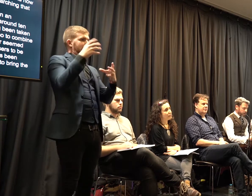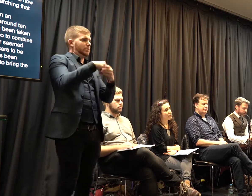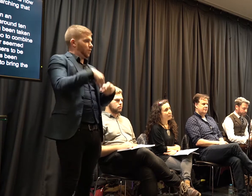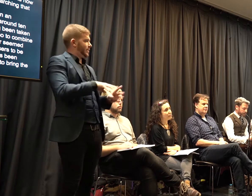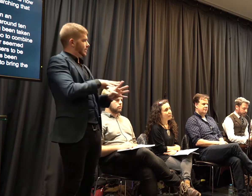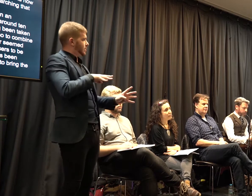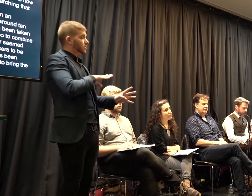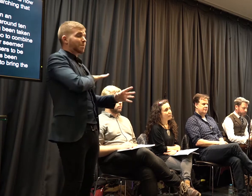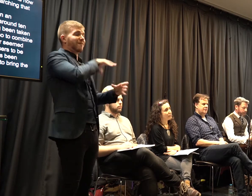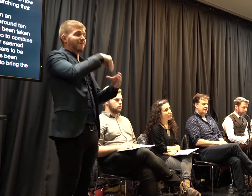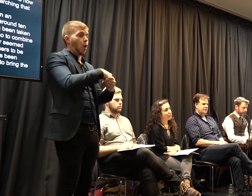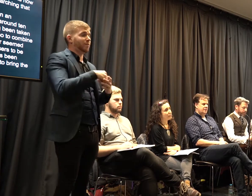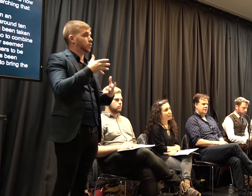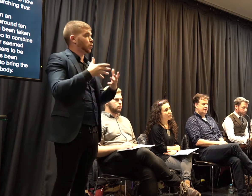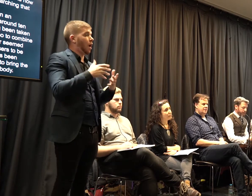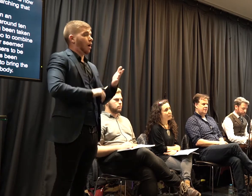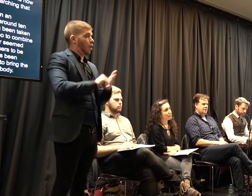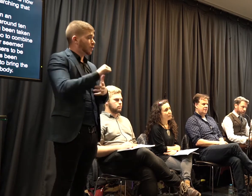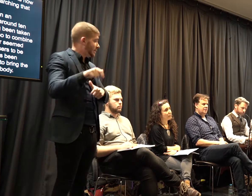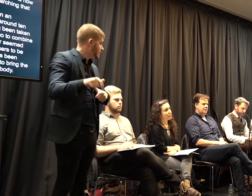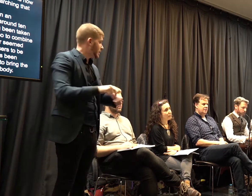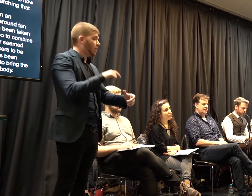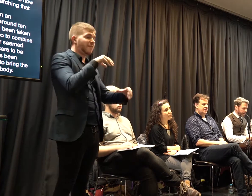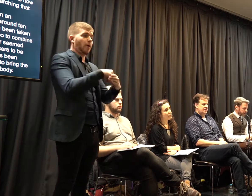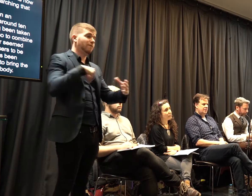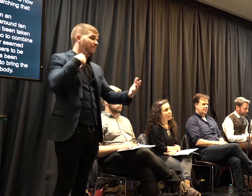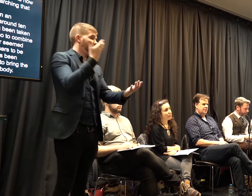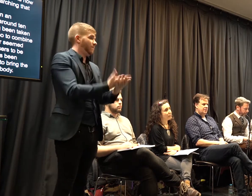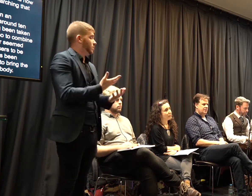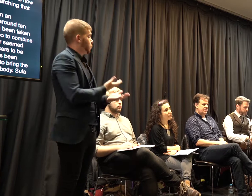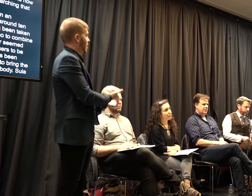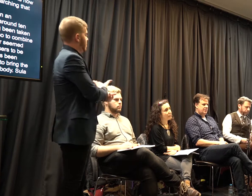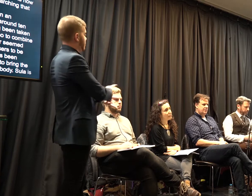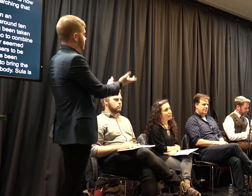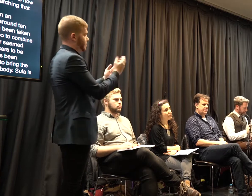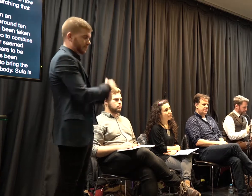into signed culture, and Sula is still involved with them. So please welcome our panel.